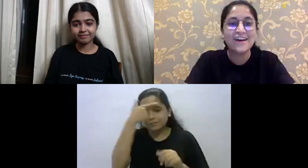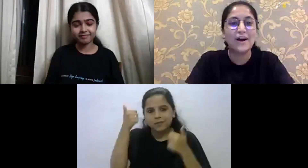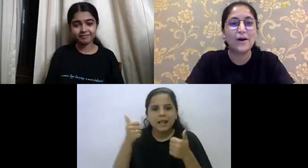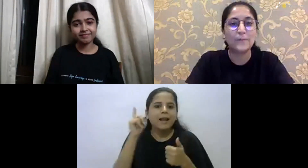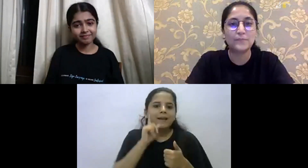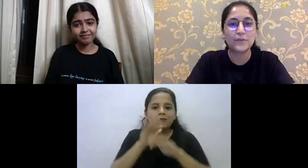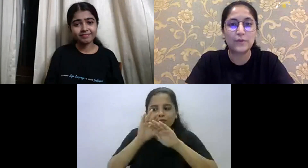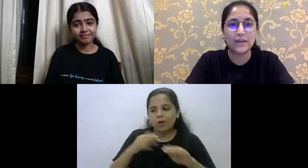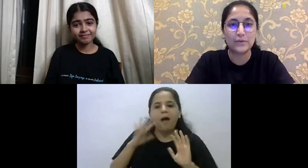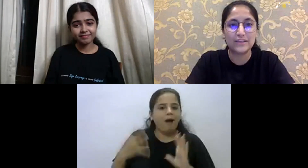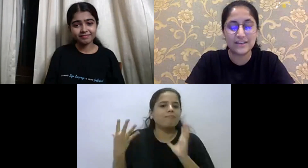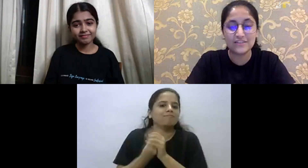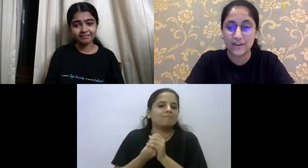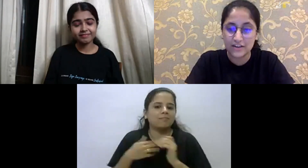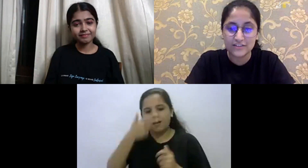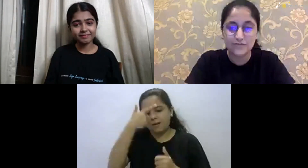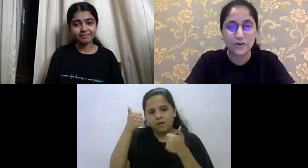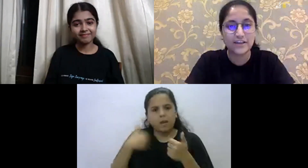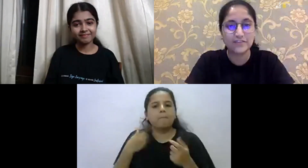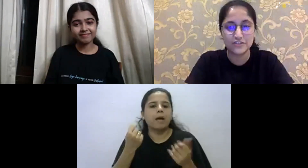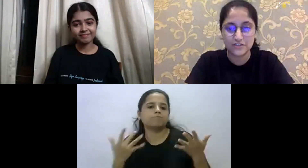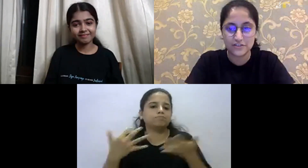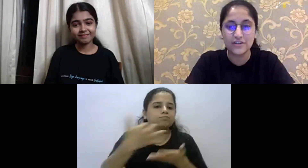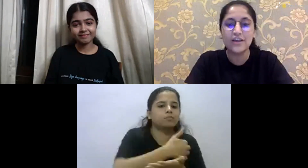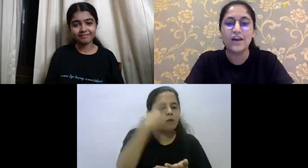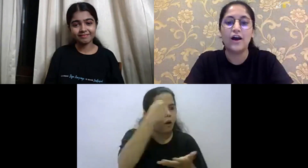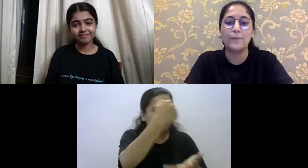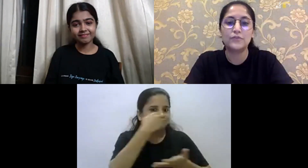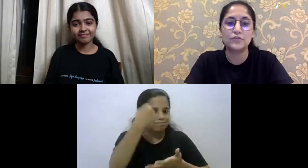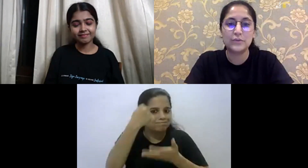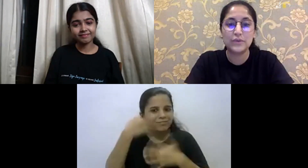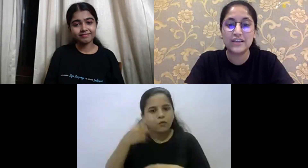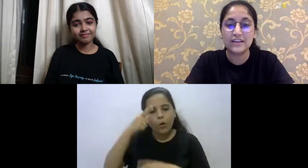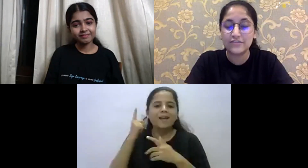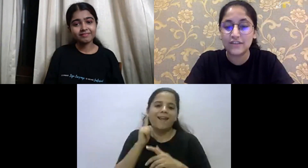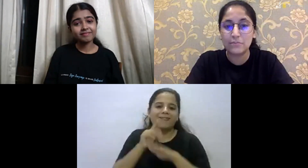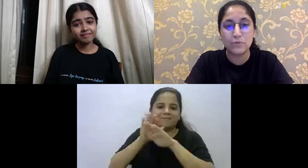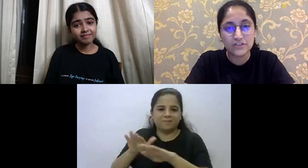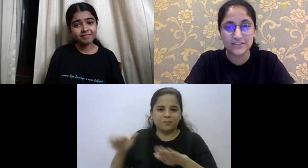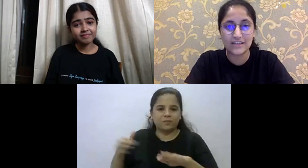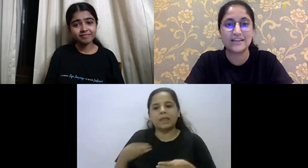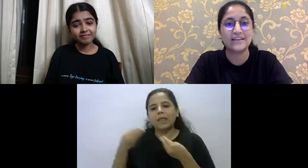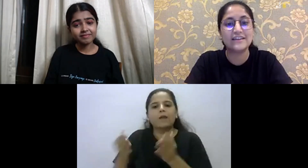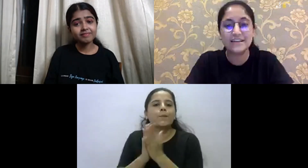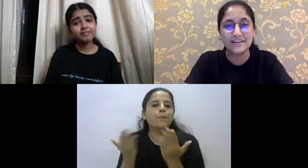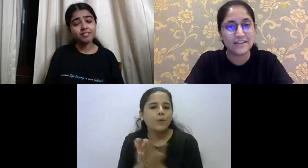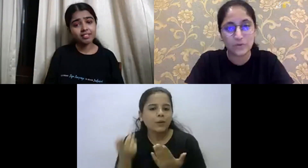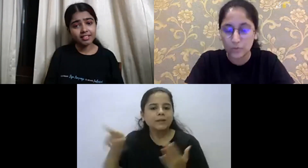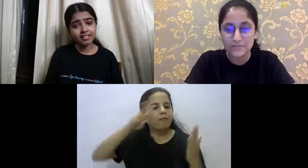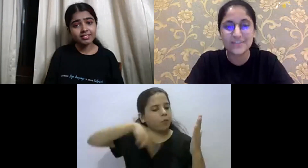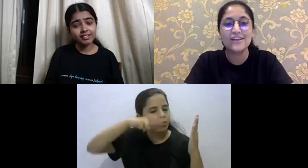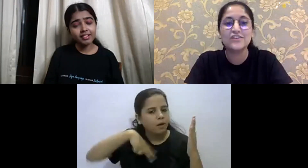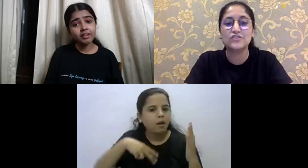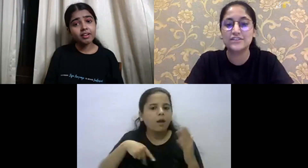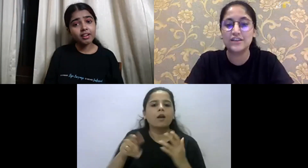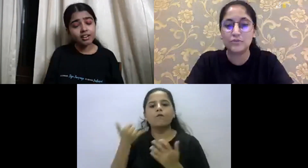children, where we raised funds for deaf children, so that we can give them books that they can read at their